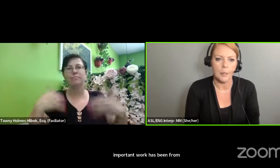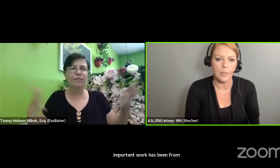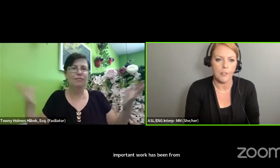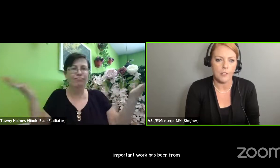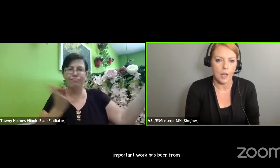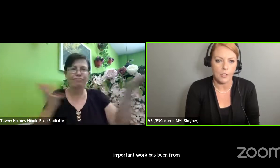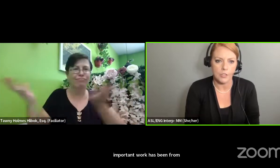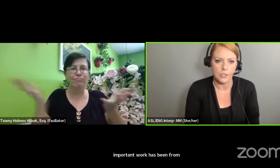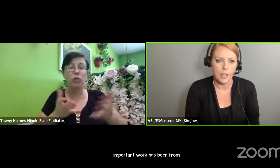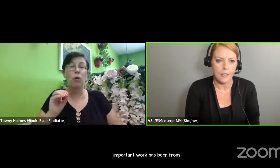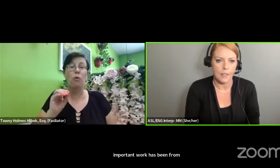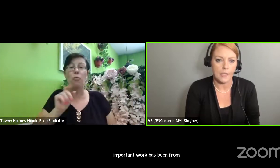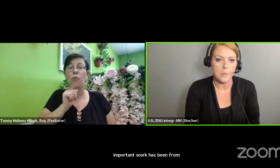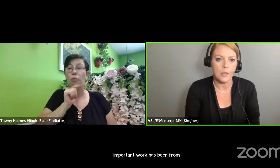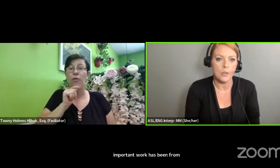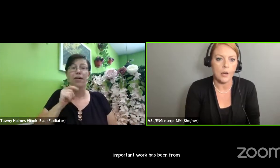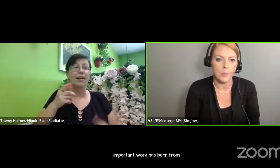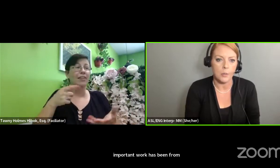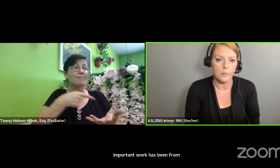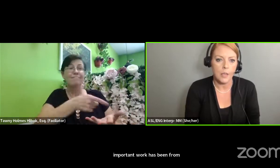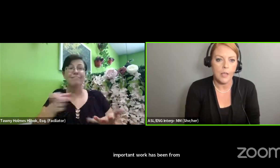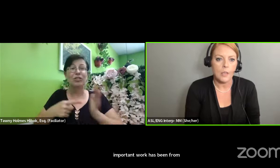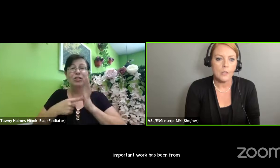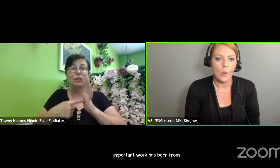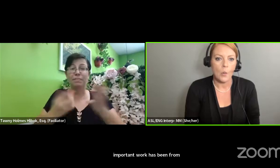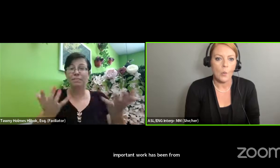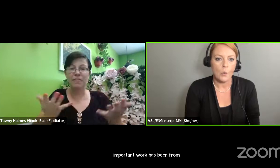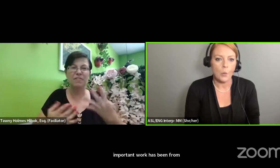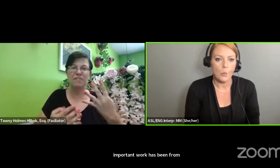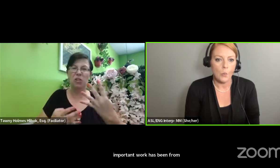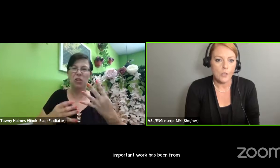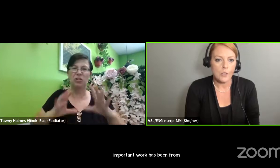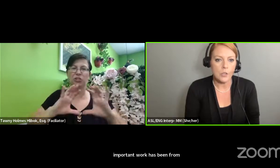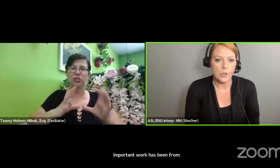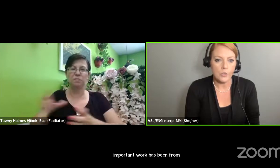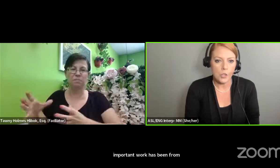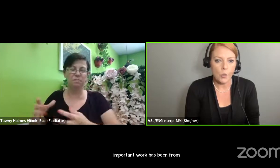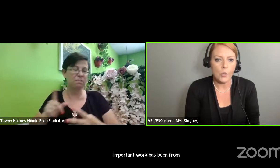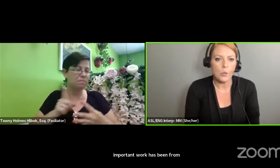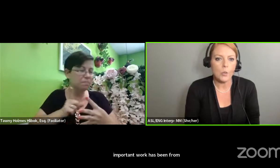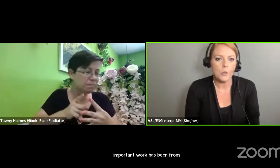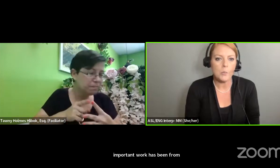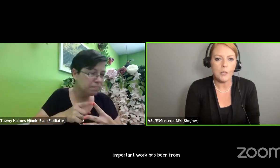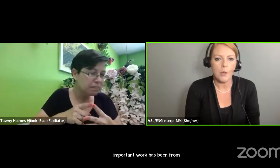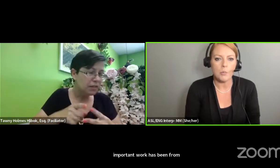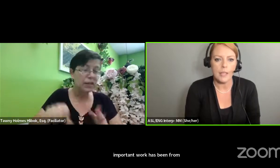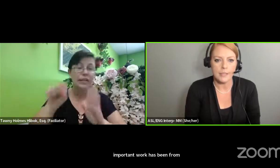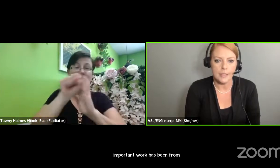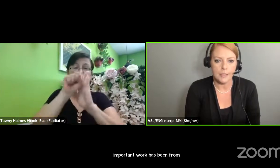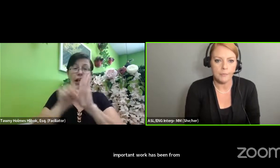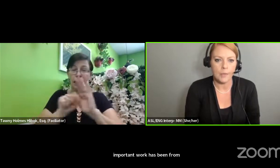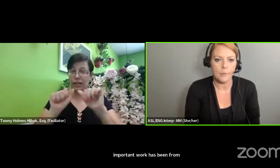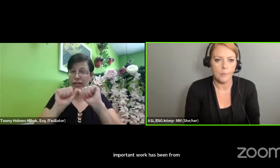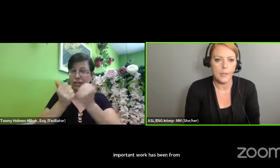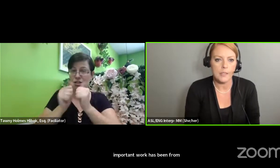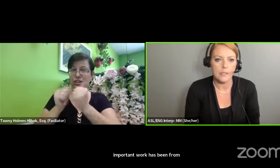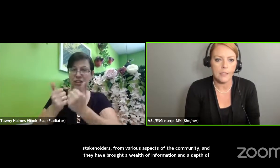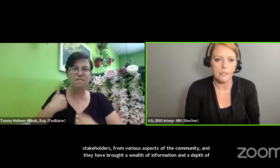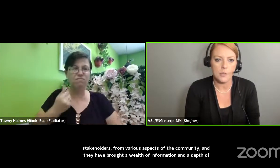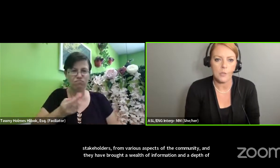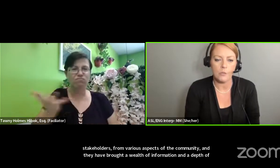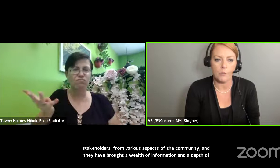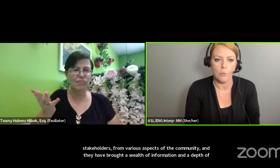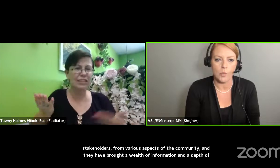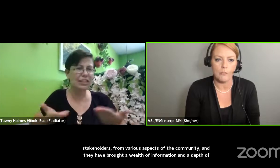and a depth of knowledge that has been incredible. So we want to show you who's being represented.